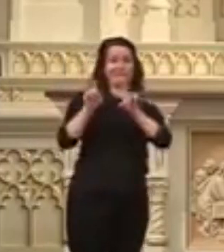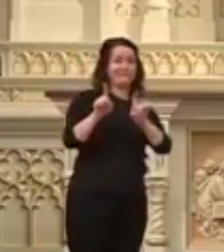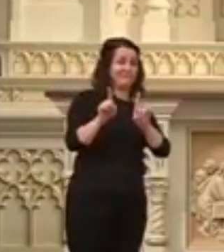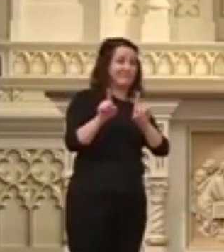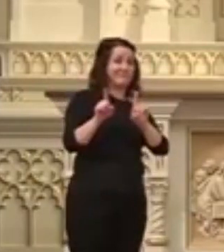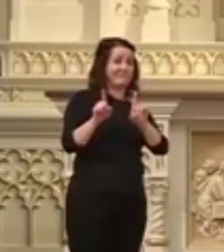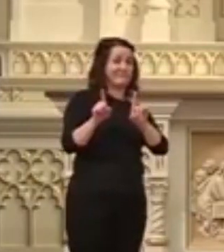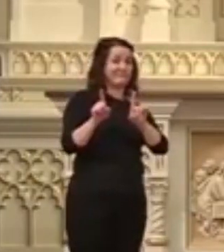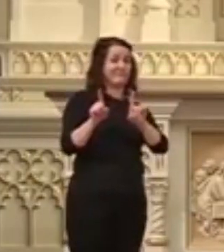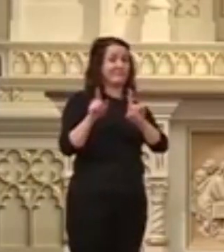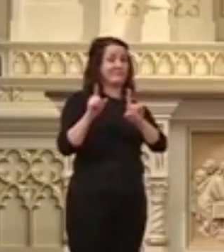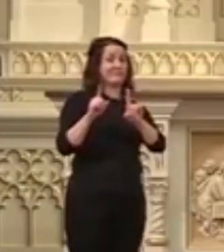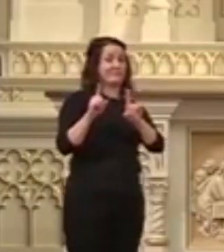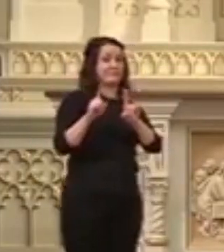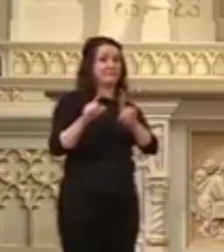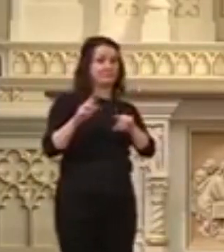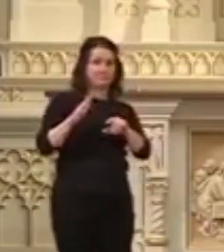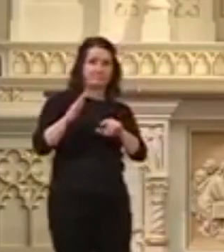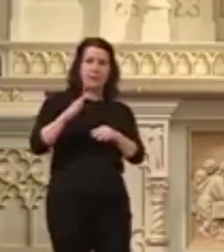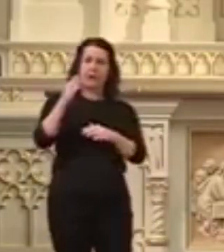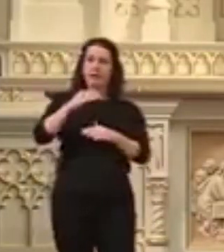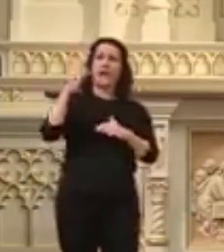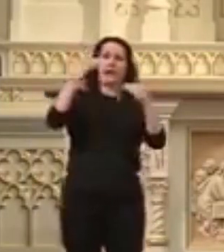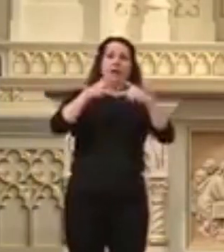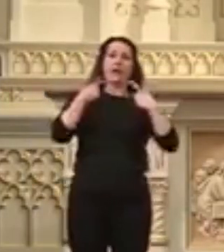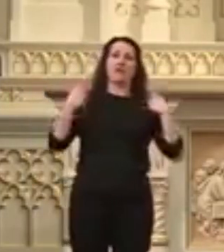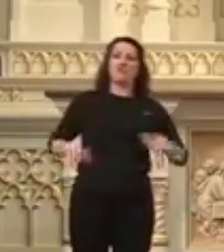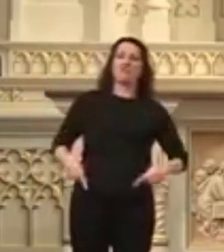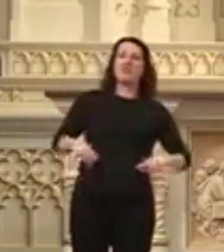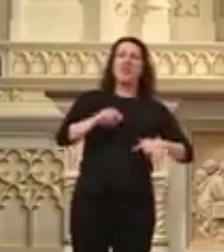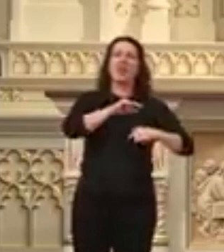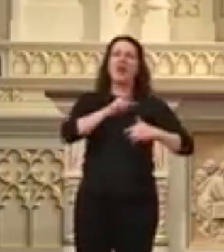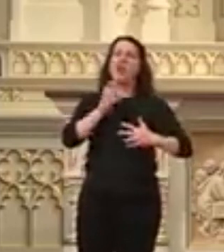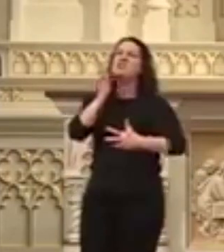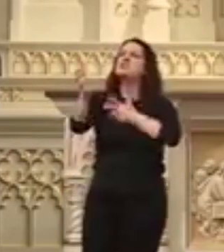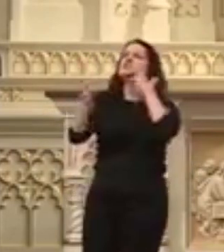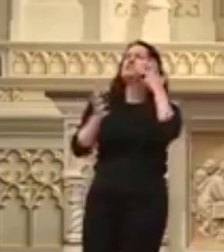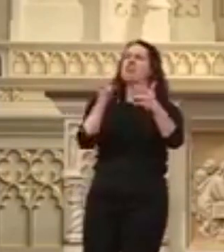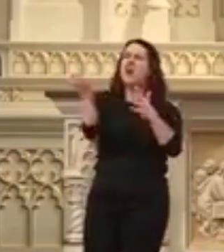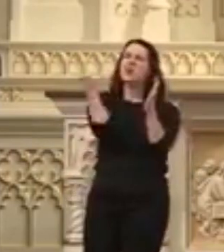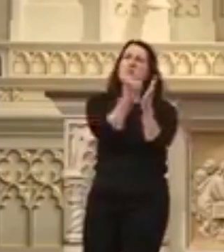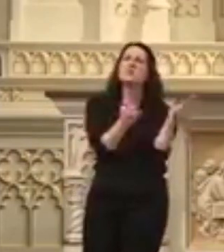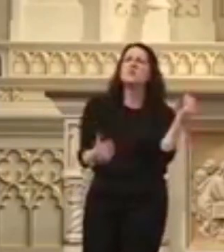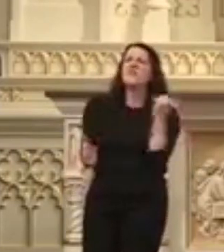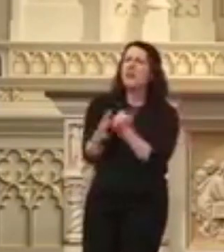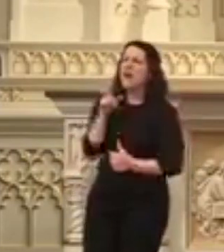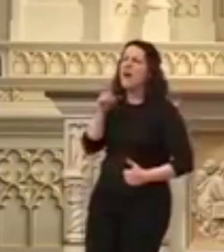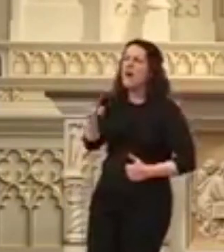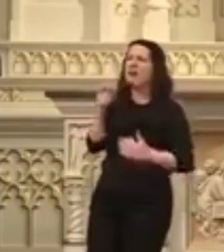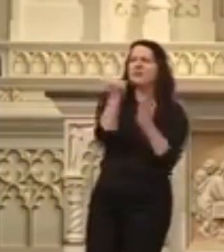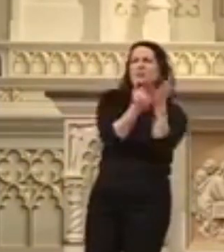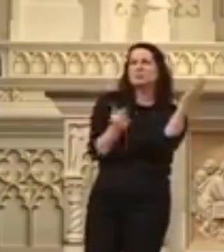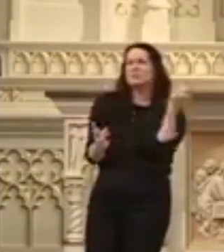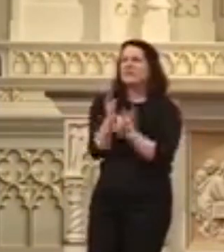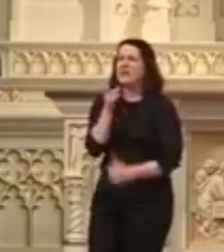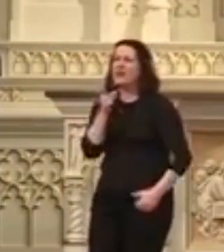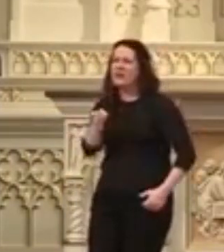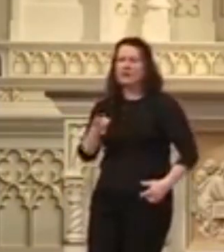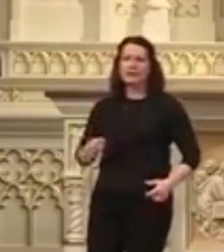the chief priests and the guards saw him, they cried out, Crucify him! Crucify him!